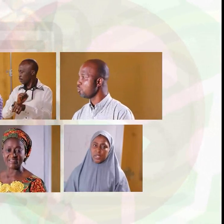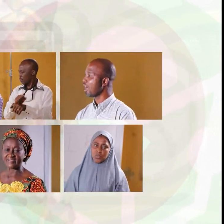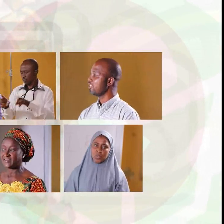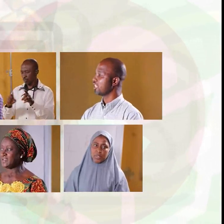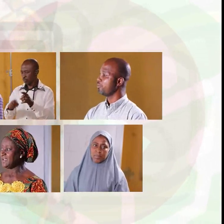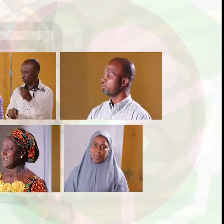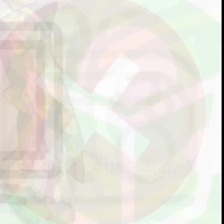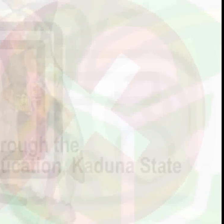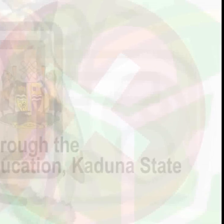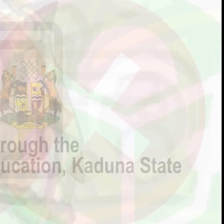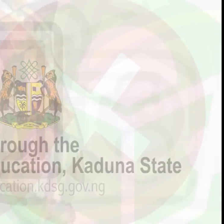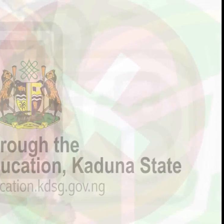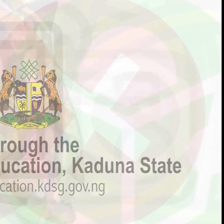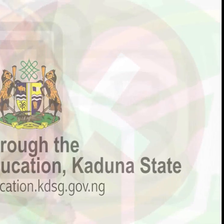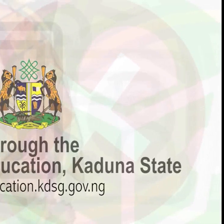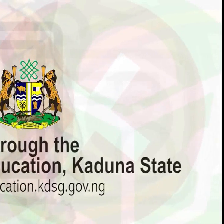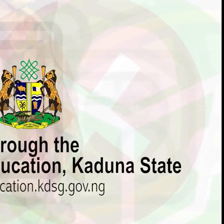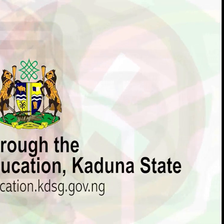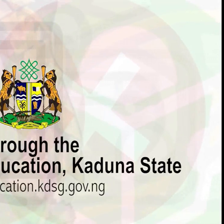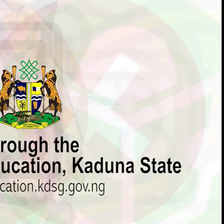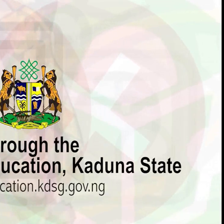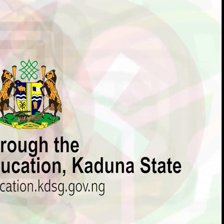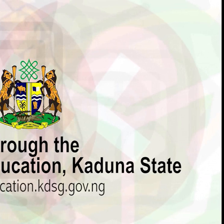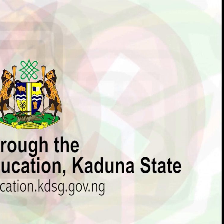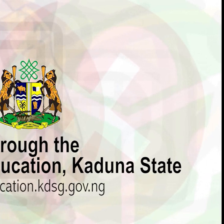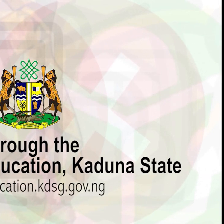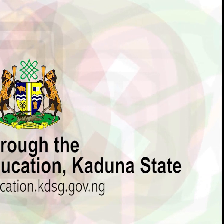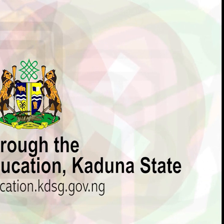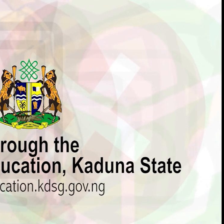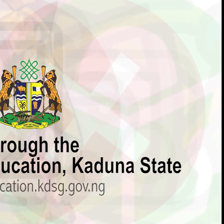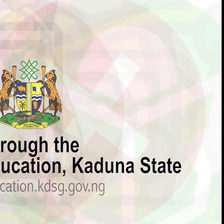done. We can see that it is in opposite direction.